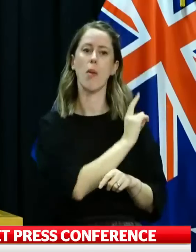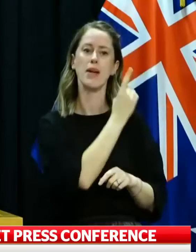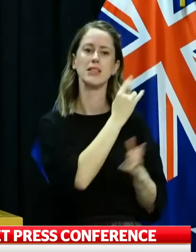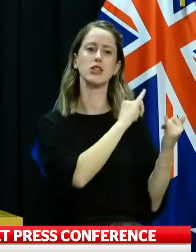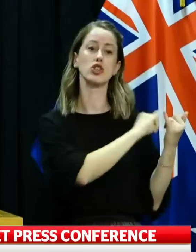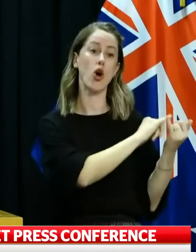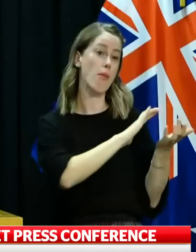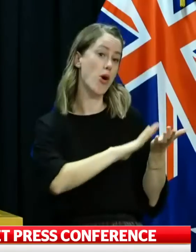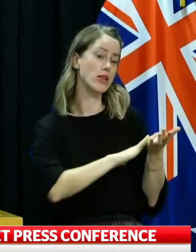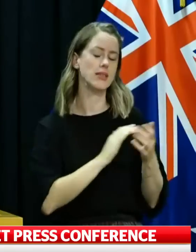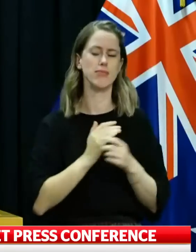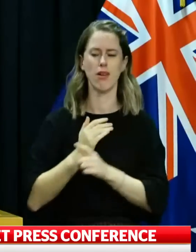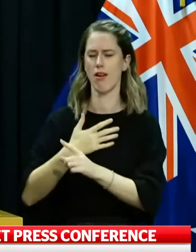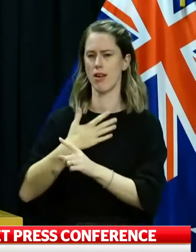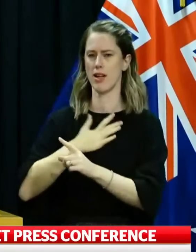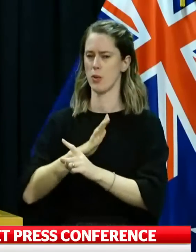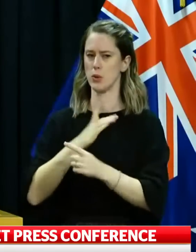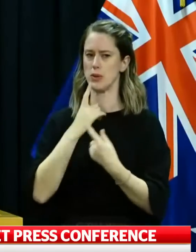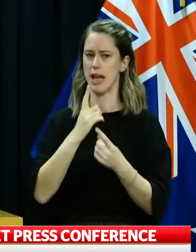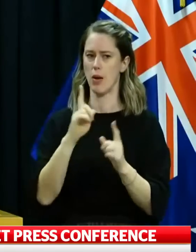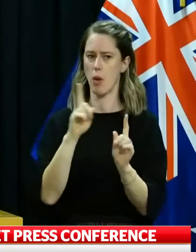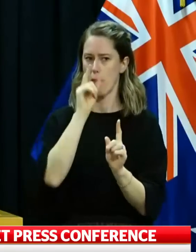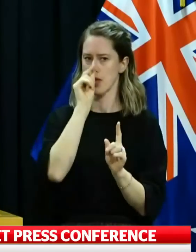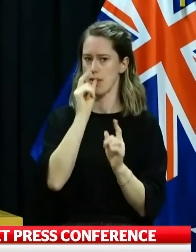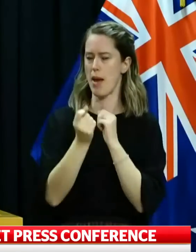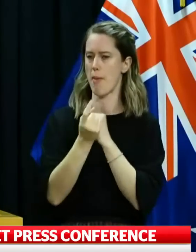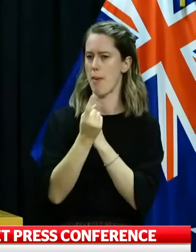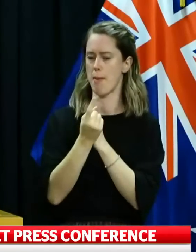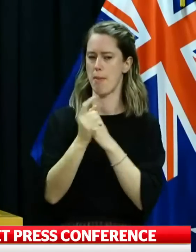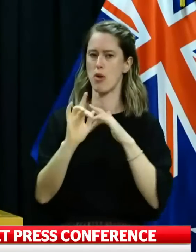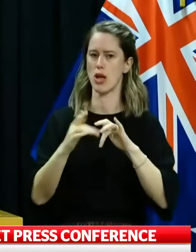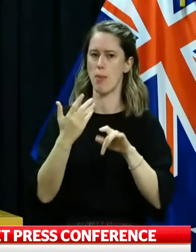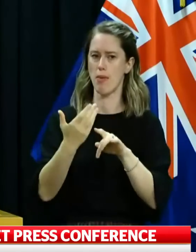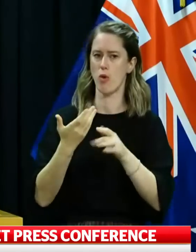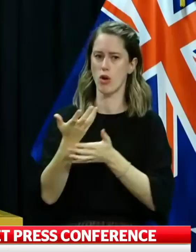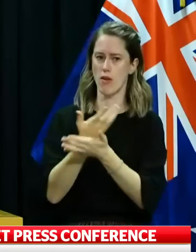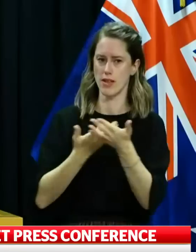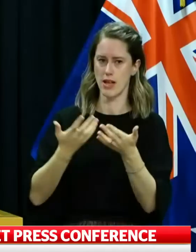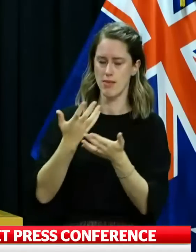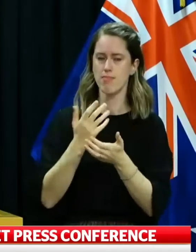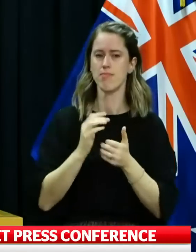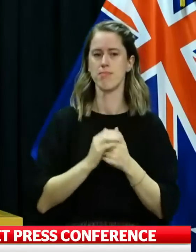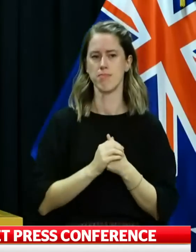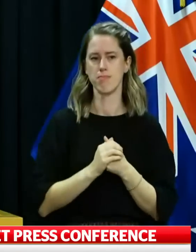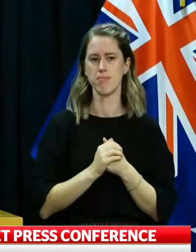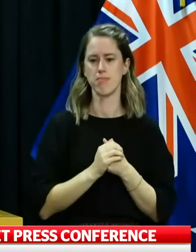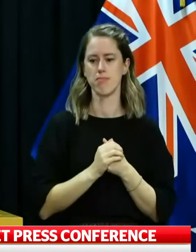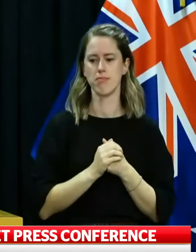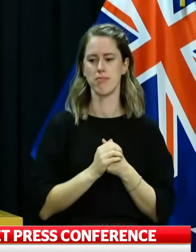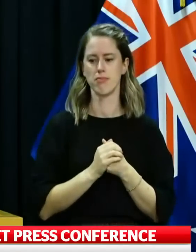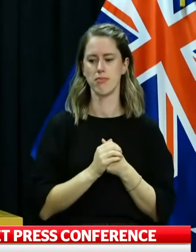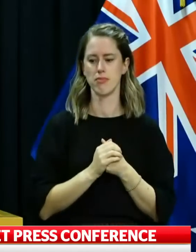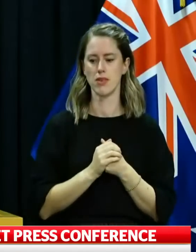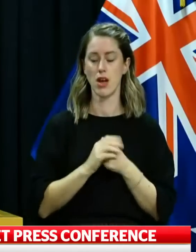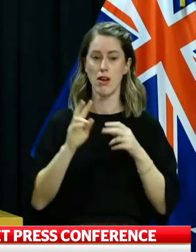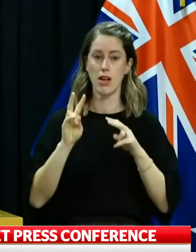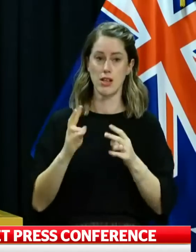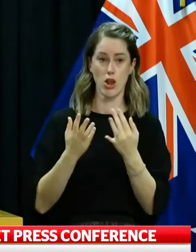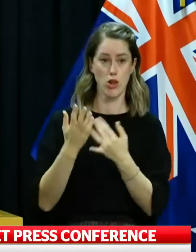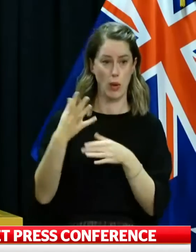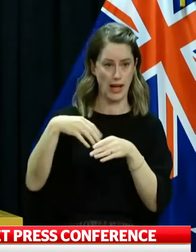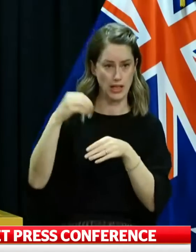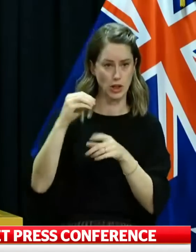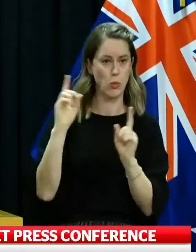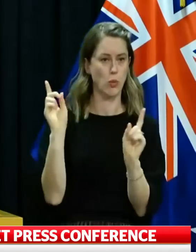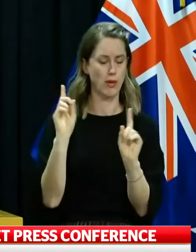expectations around what may or may not happen before we have the conversation, but what I've already seen in the course of the election was